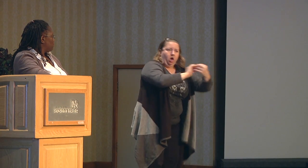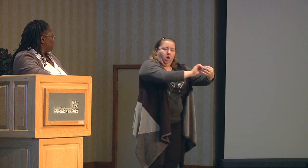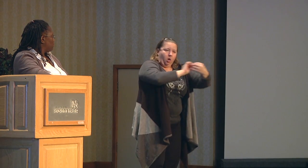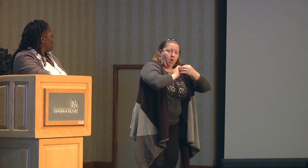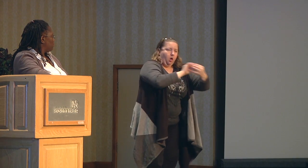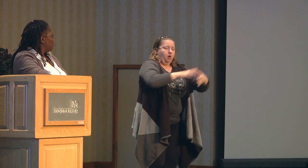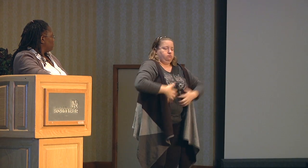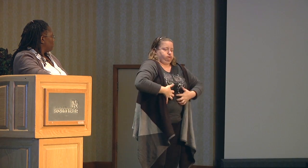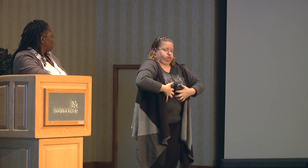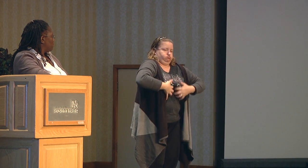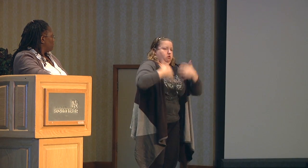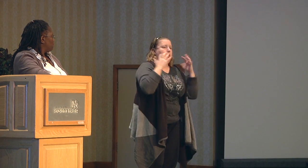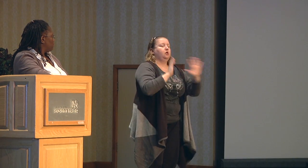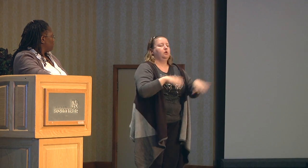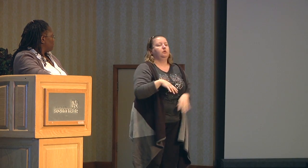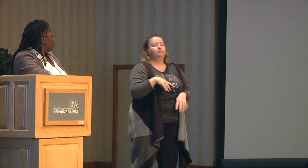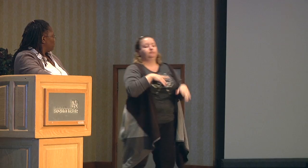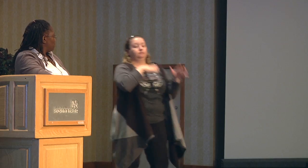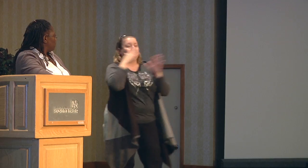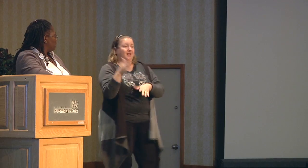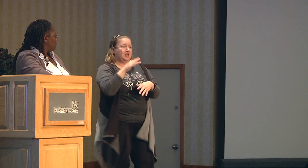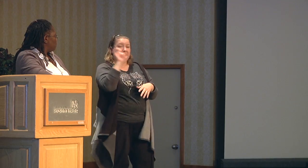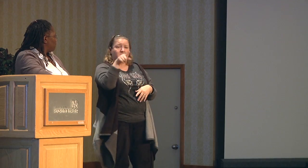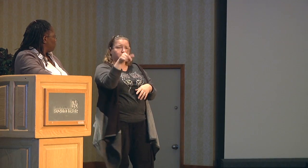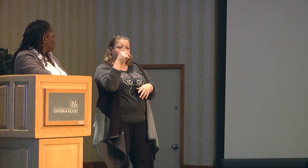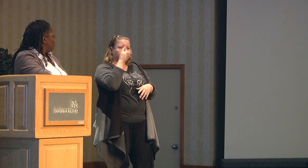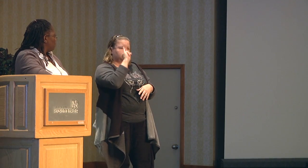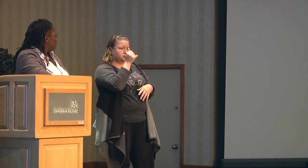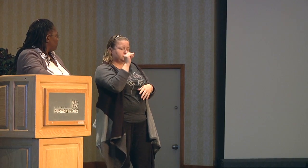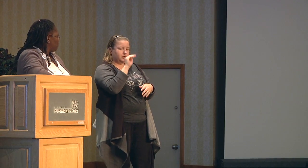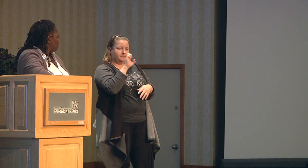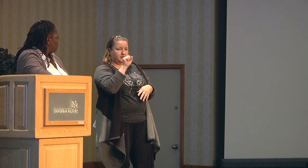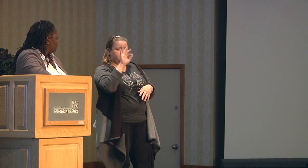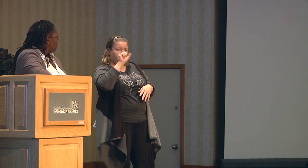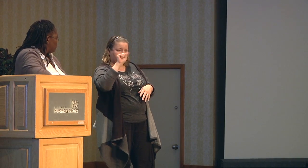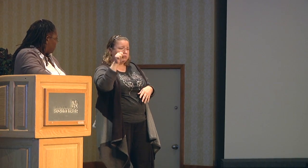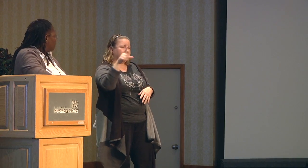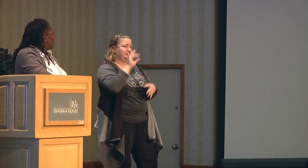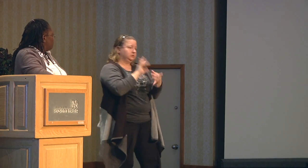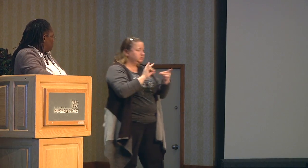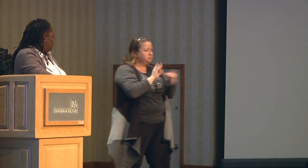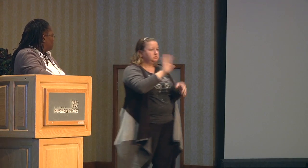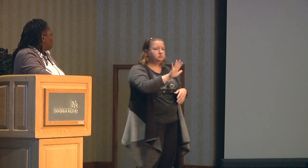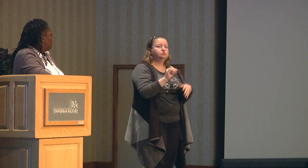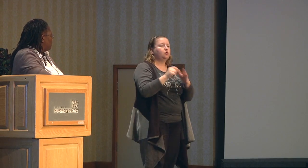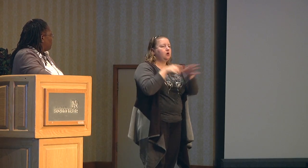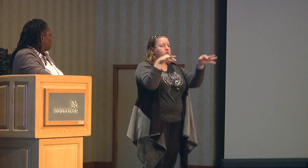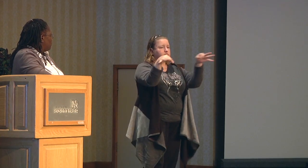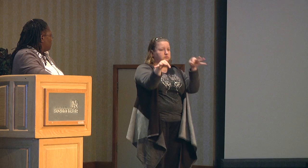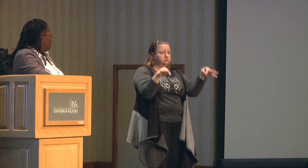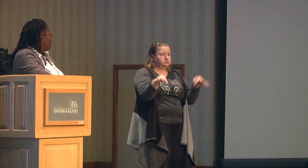what I get back is some haggling and maybe their insistence on, well, I'm just required to provide effective communication. It doesn't explicitly